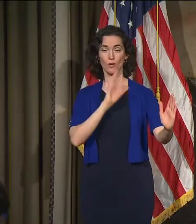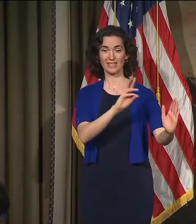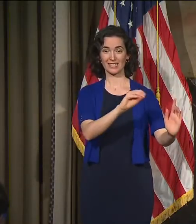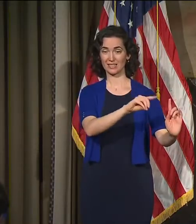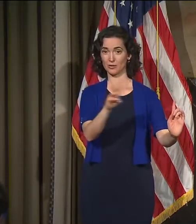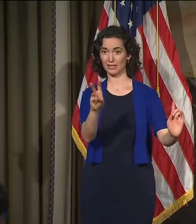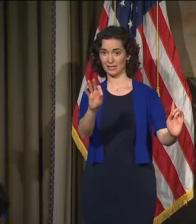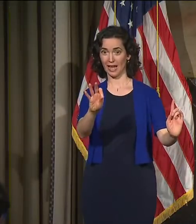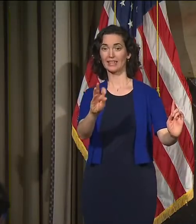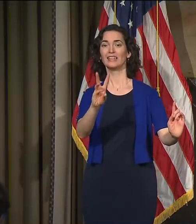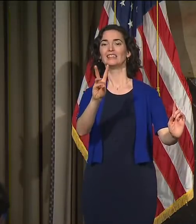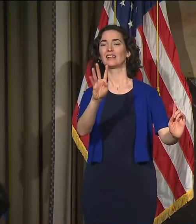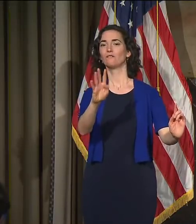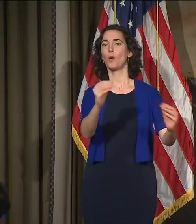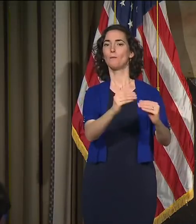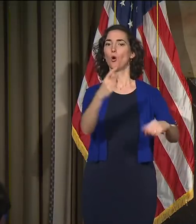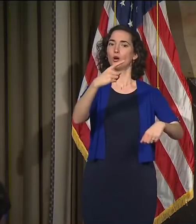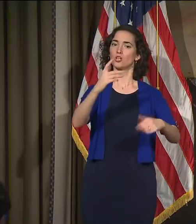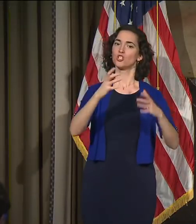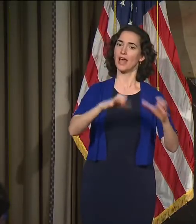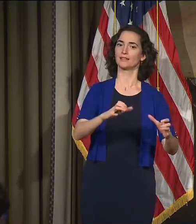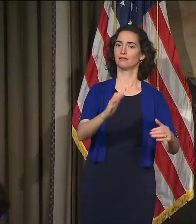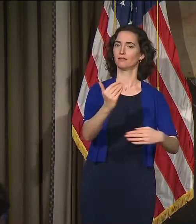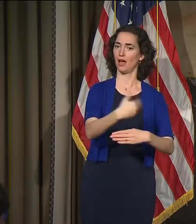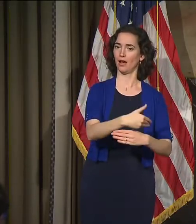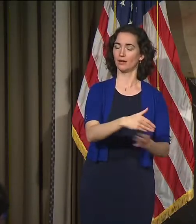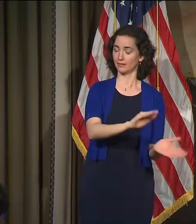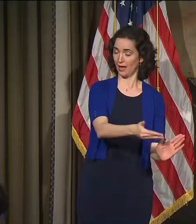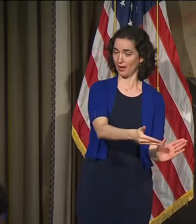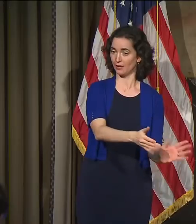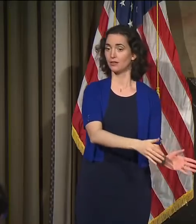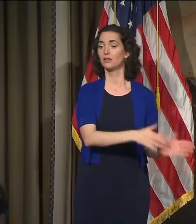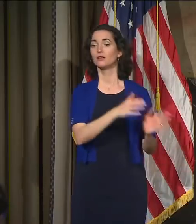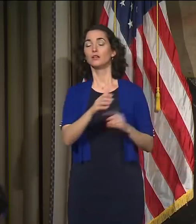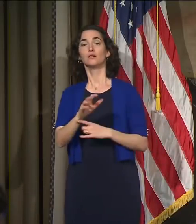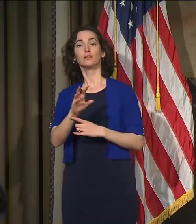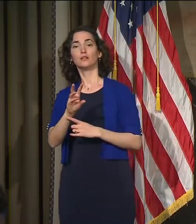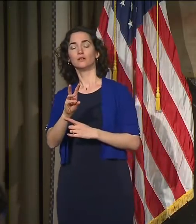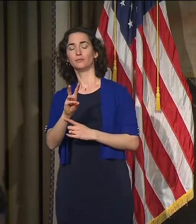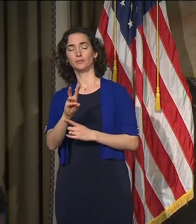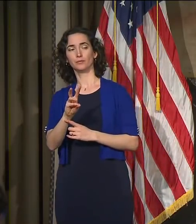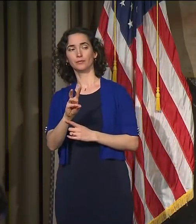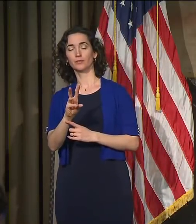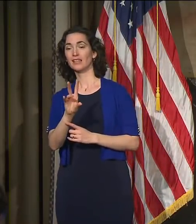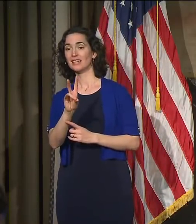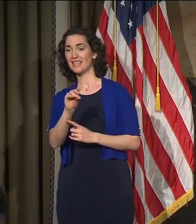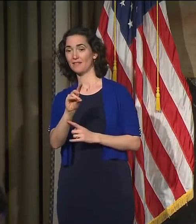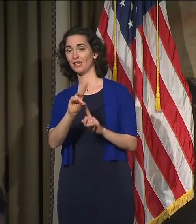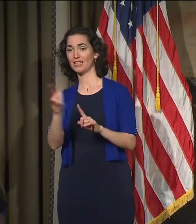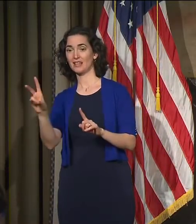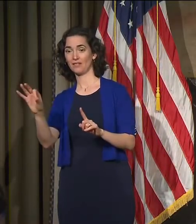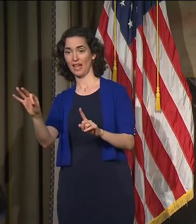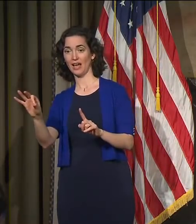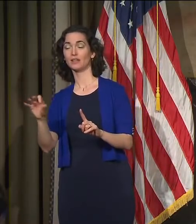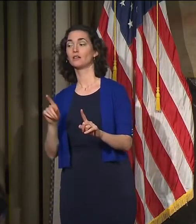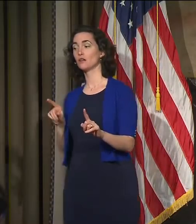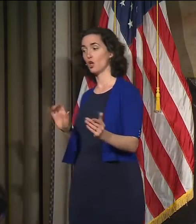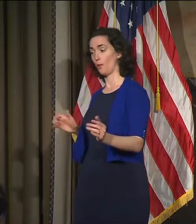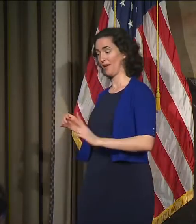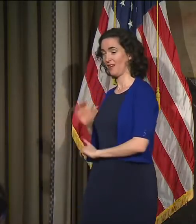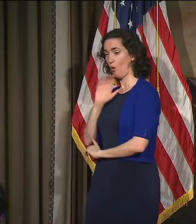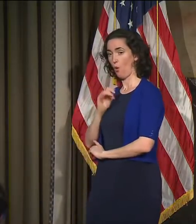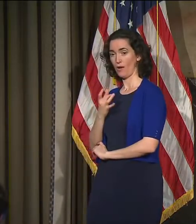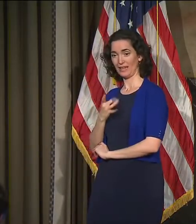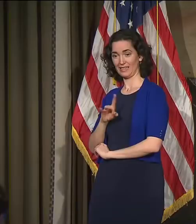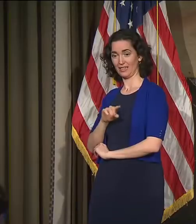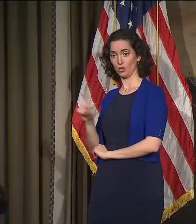Those who are 70 to 85 years of age are 199 times more likely to die from COVID than those